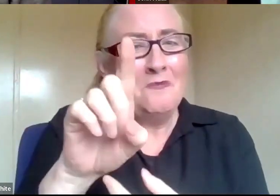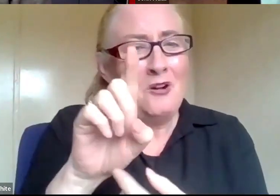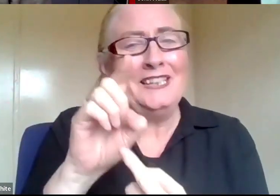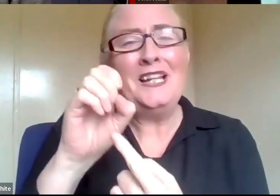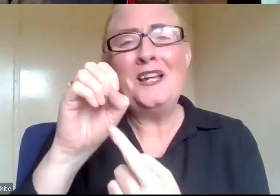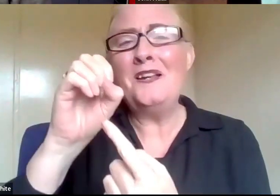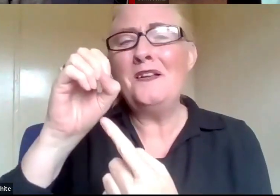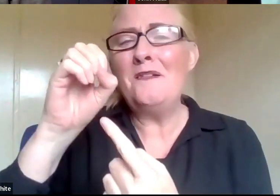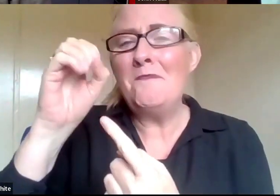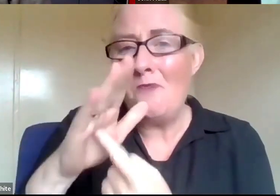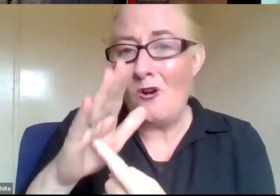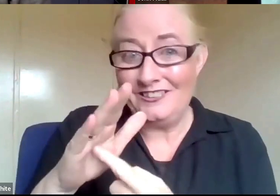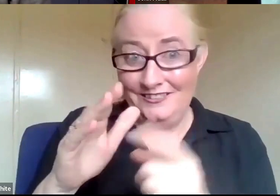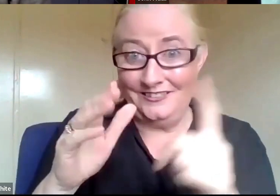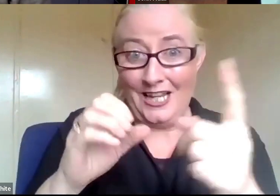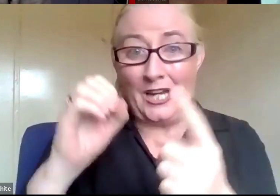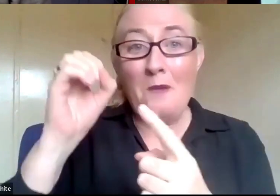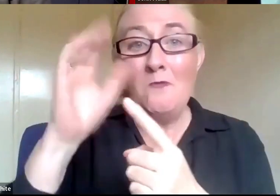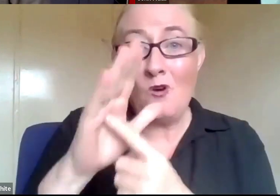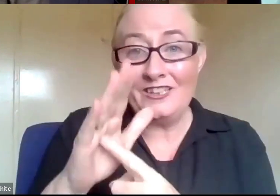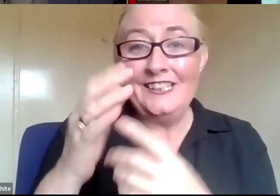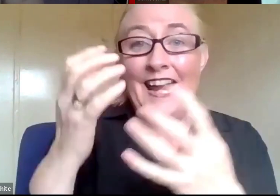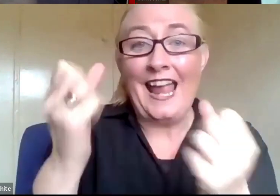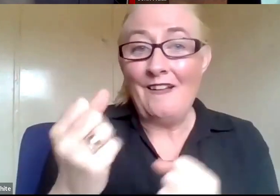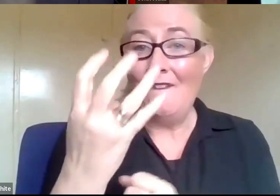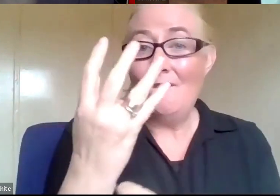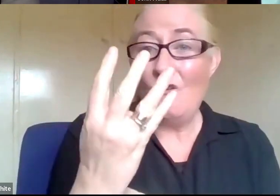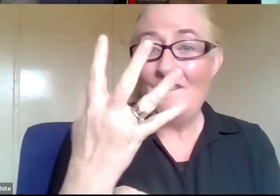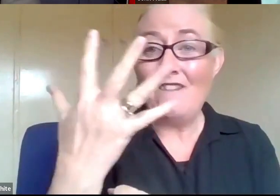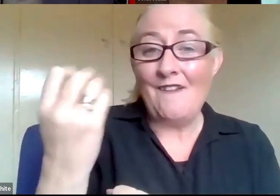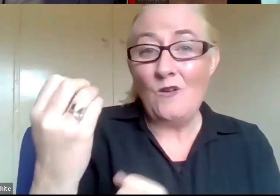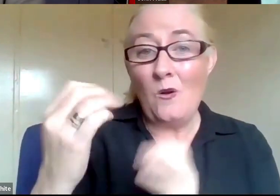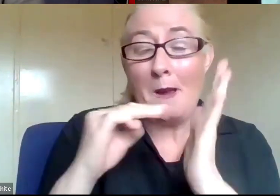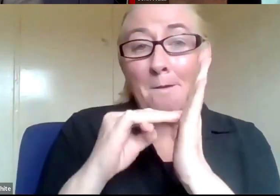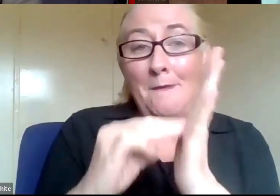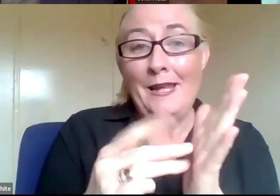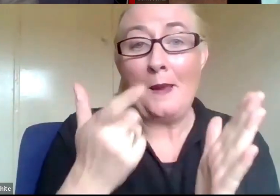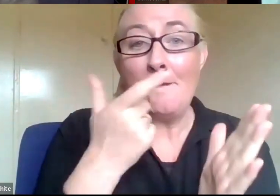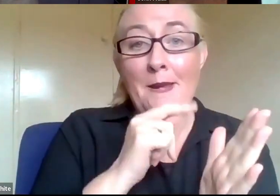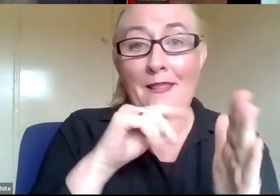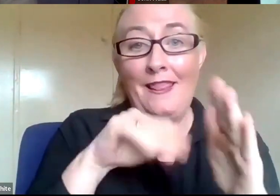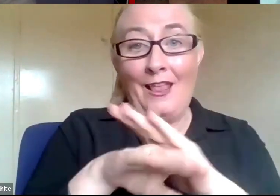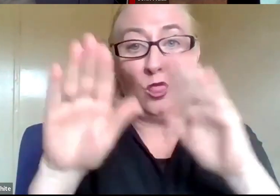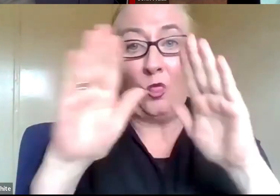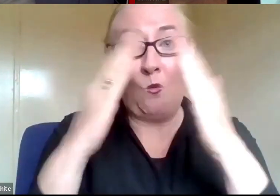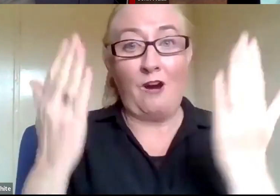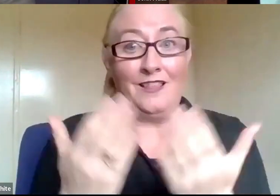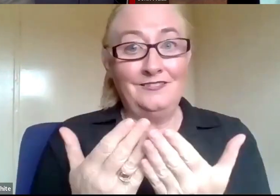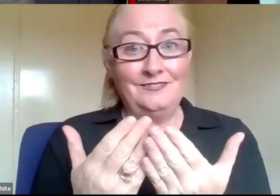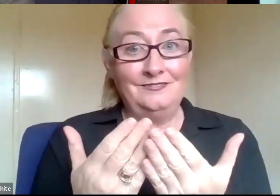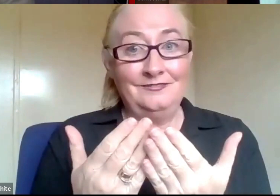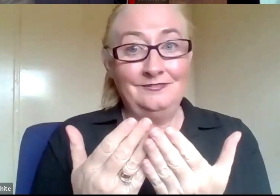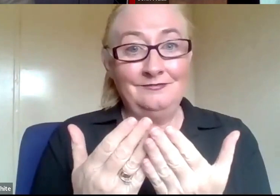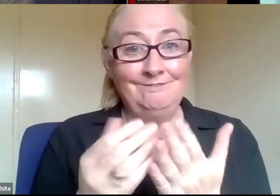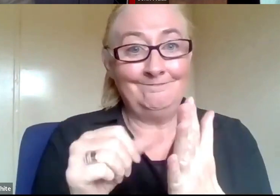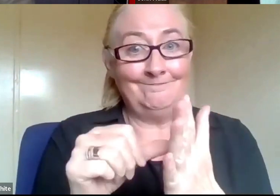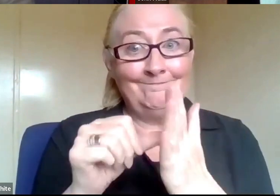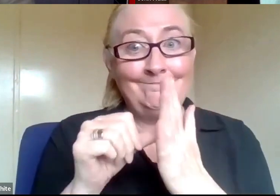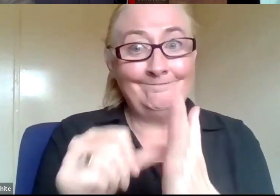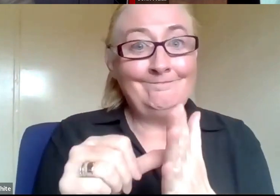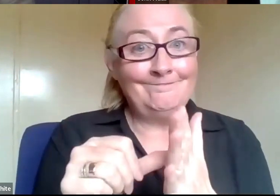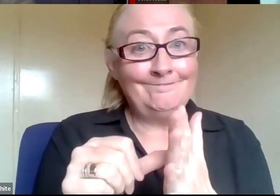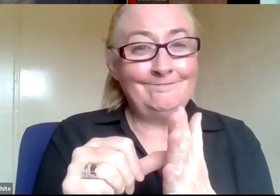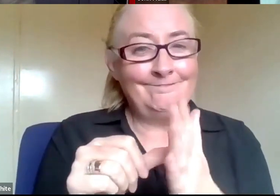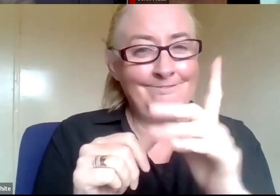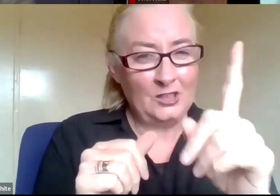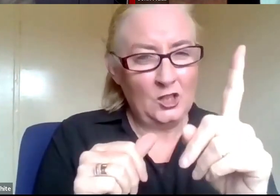450 million people throughout the world who are hard of hearing or deaf. And we need